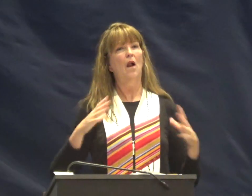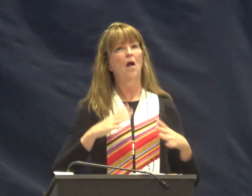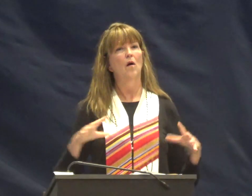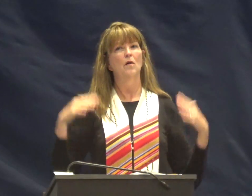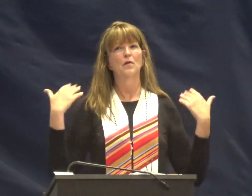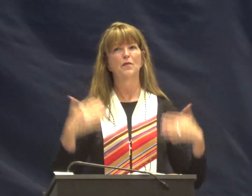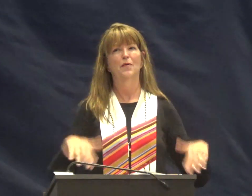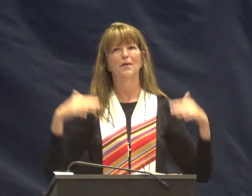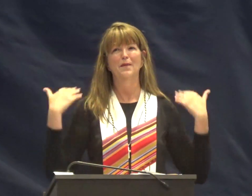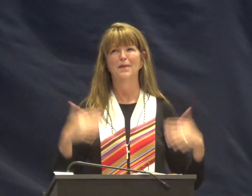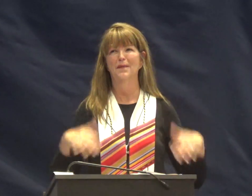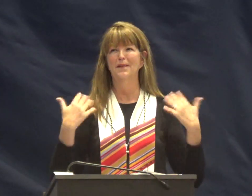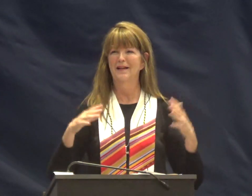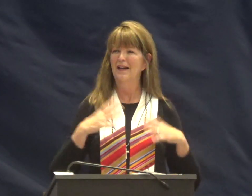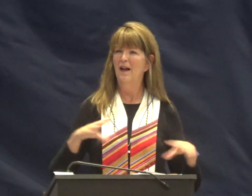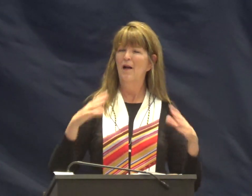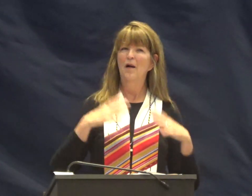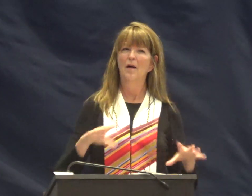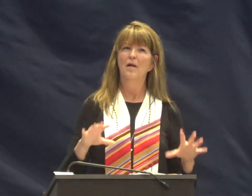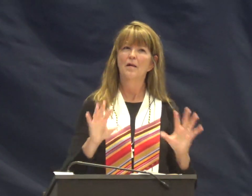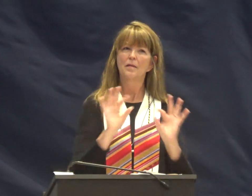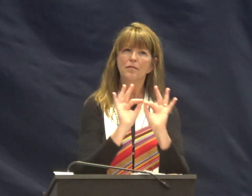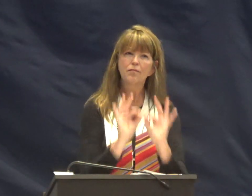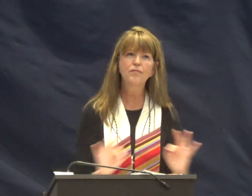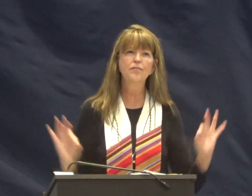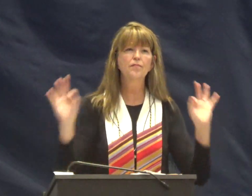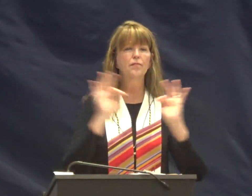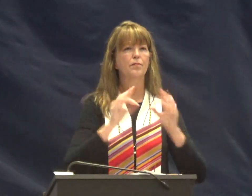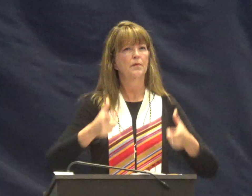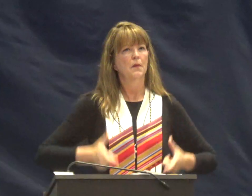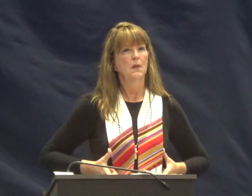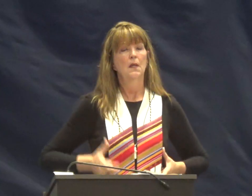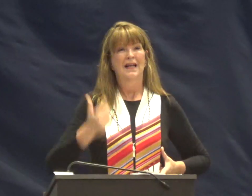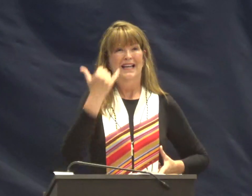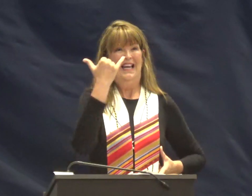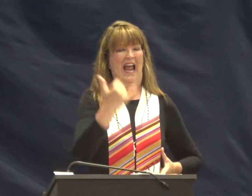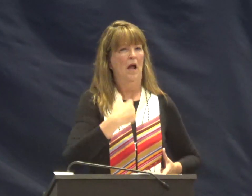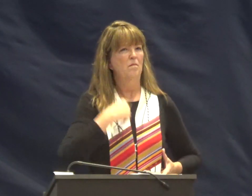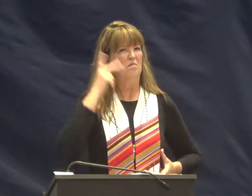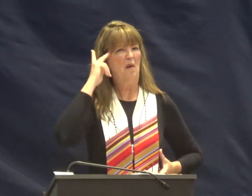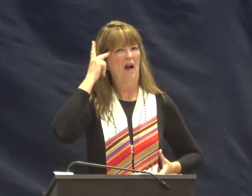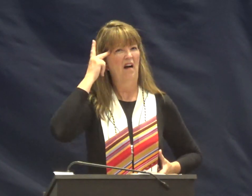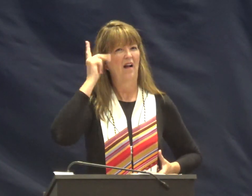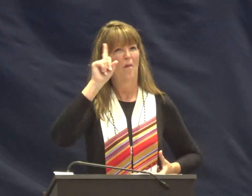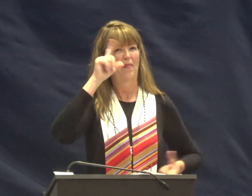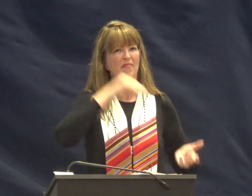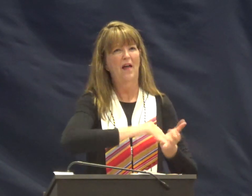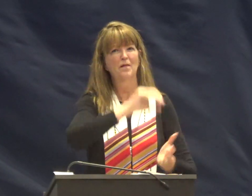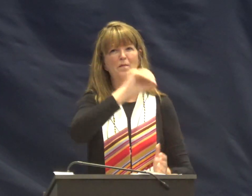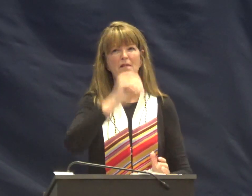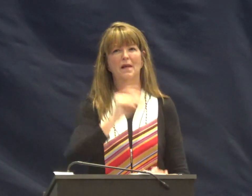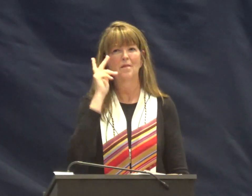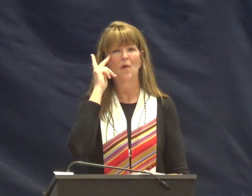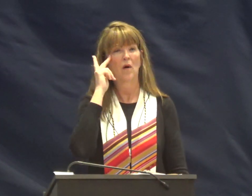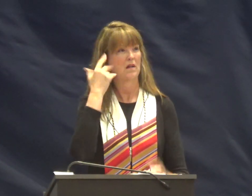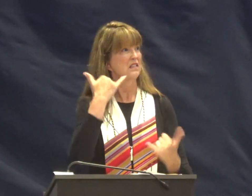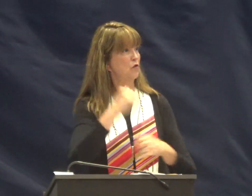goodness. So clothing, let's say again, clothing is an important part of our lives. I'm